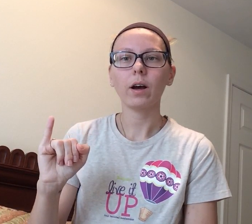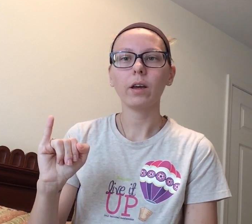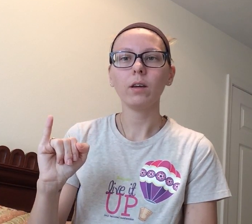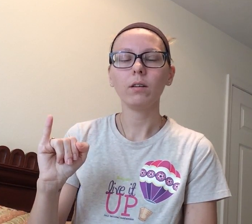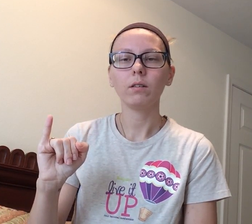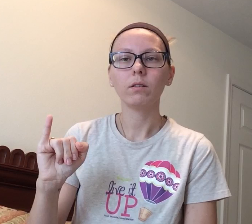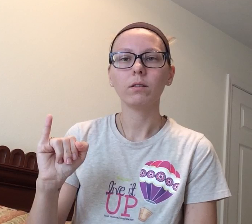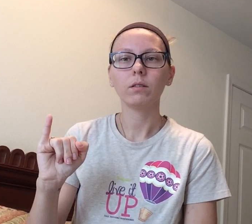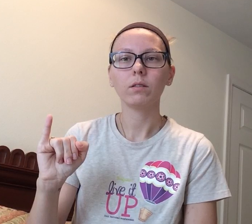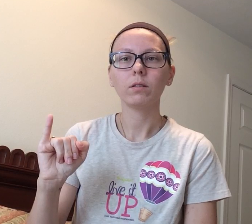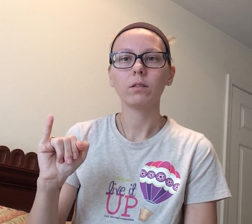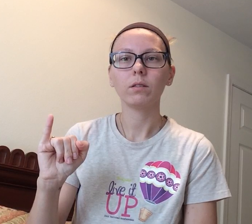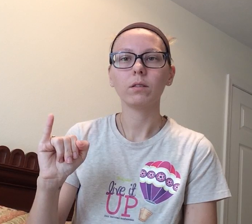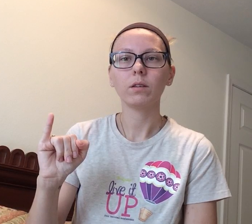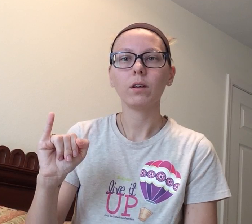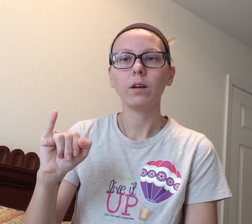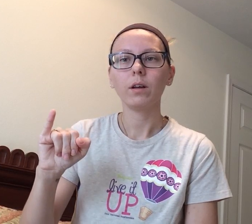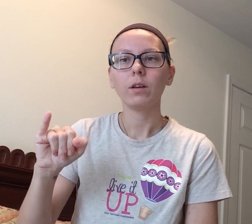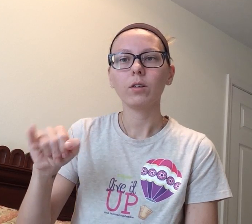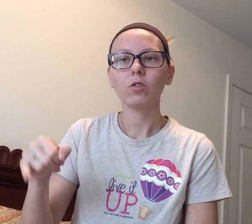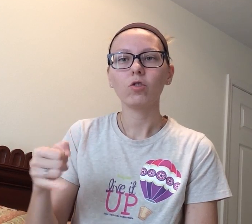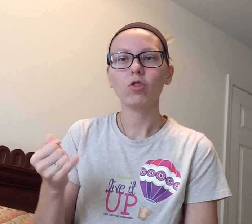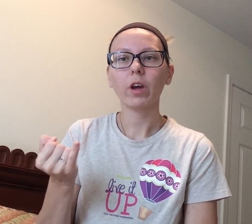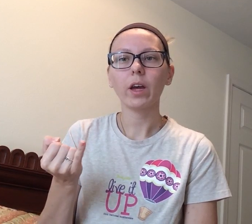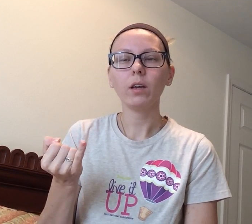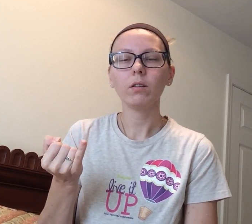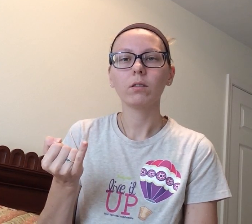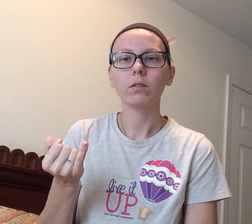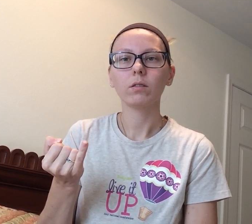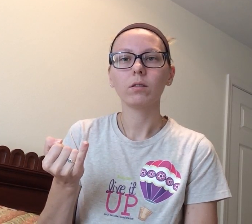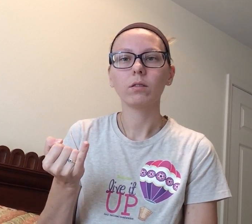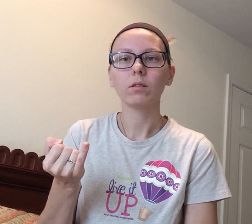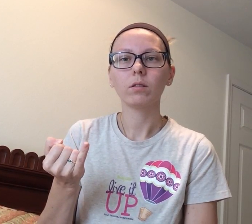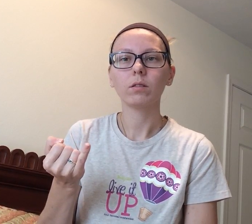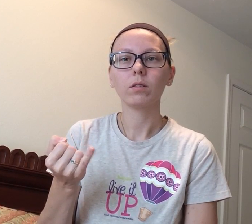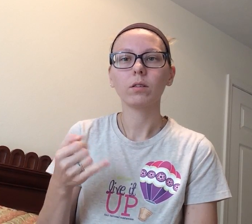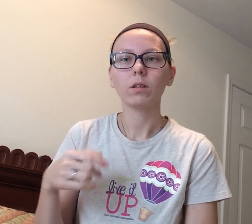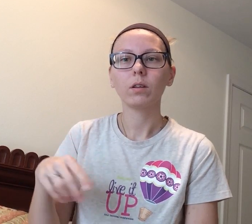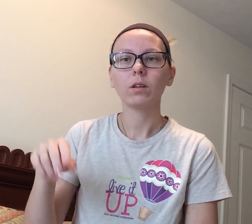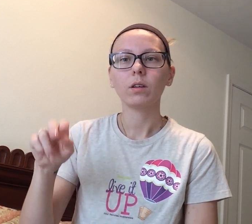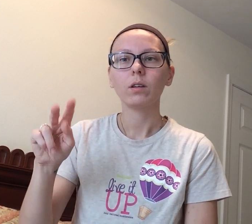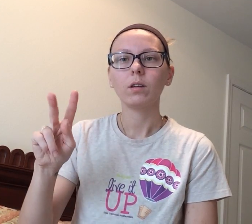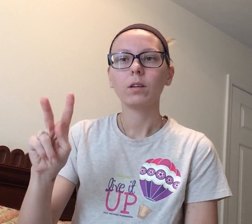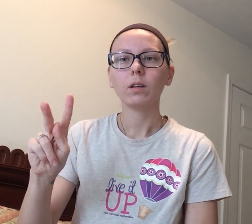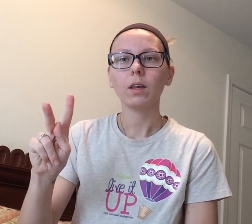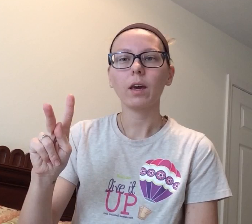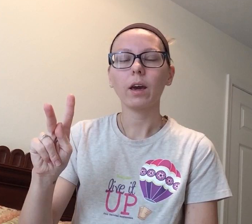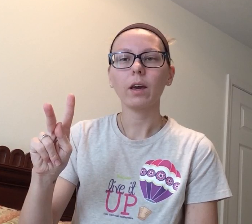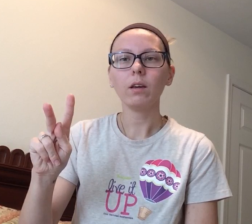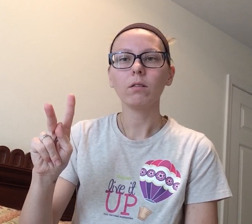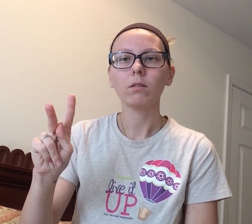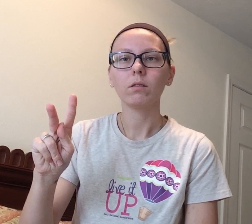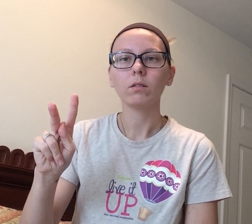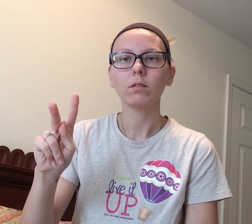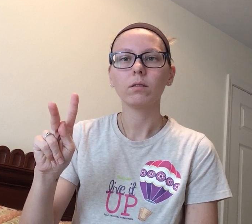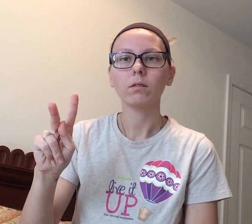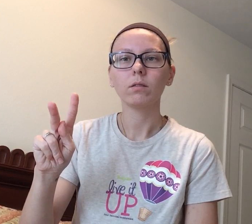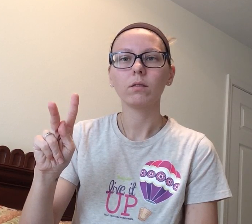I, J, K,